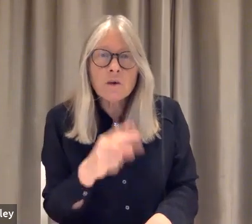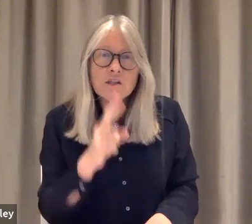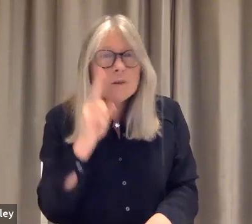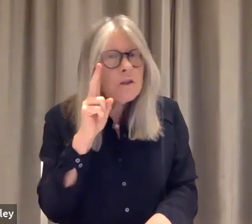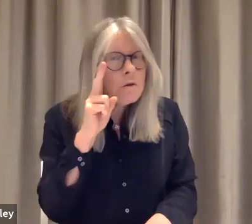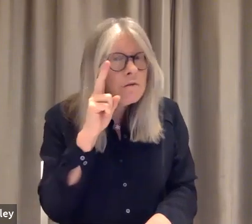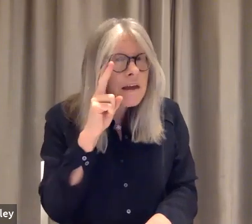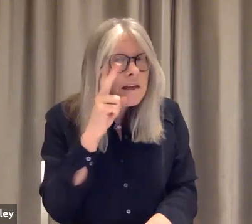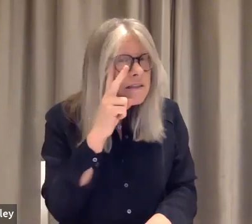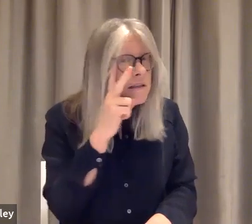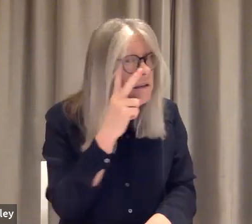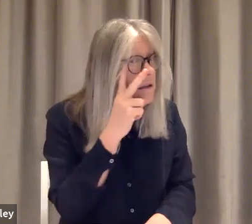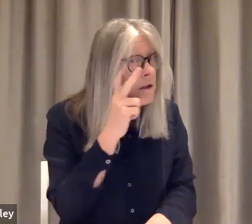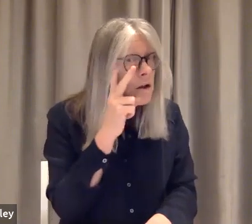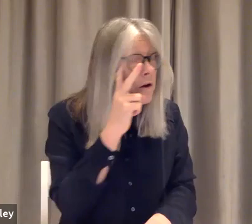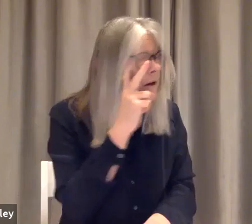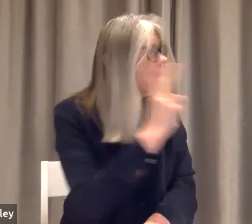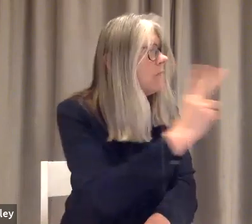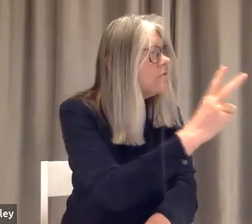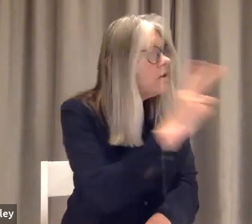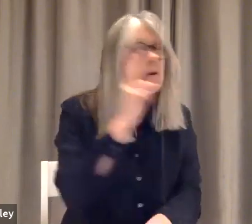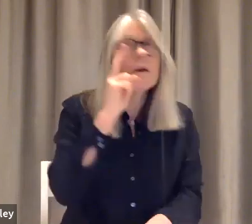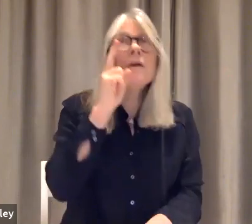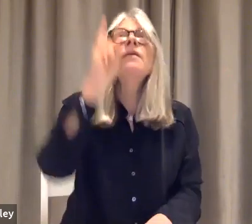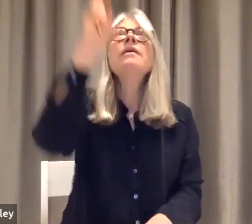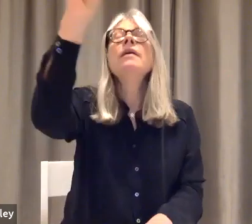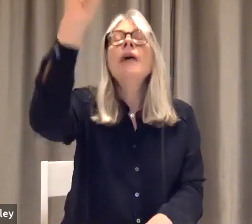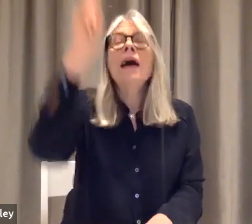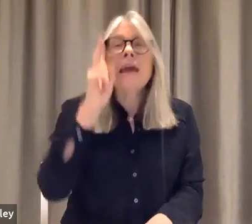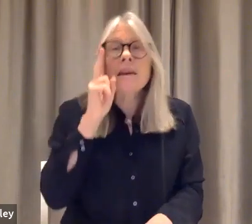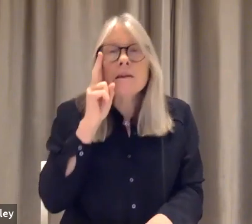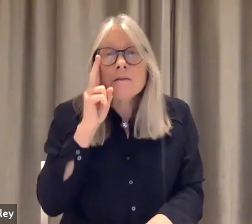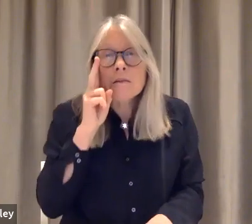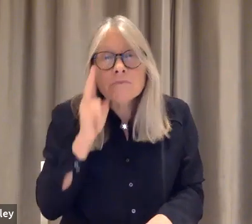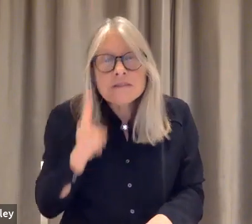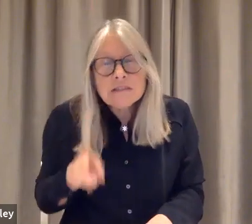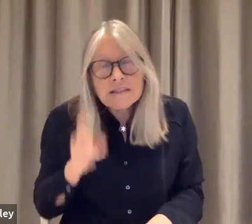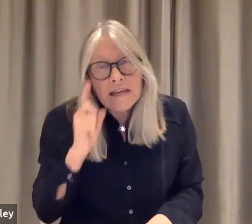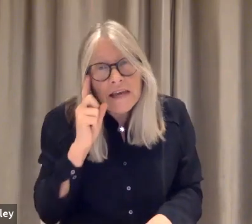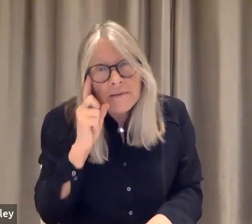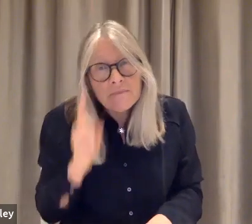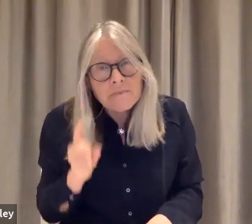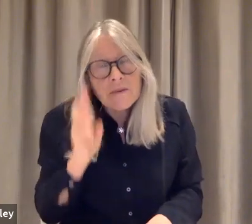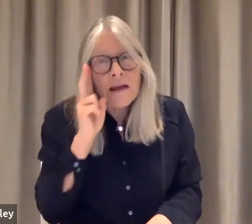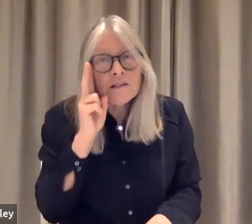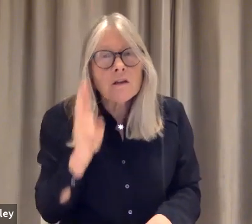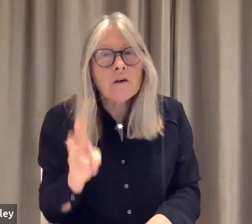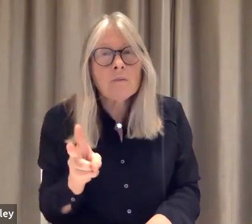is with two fingers. Look, to look. And again, to see and to look are both